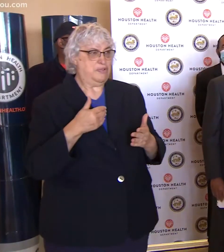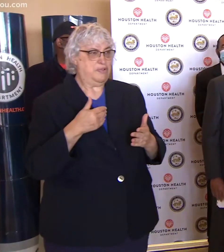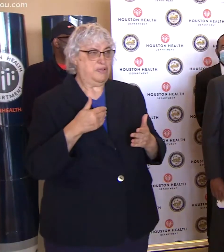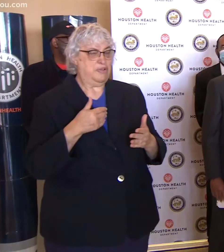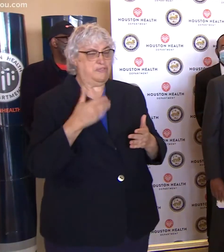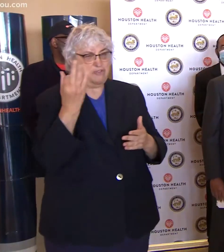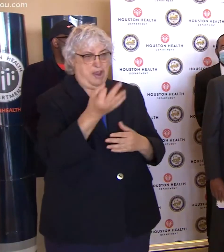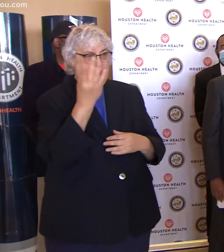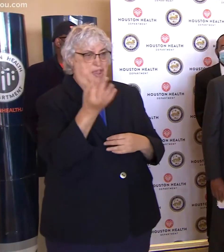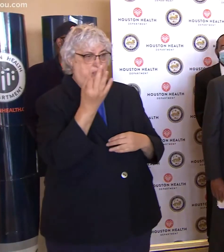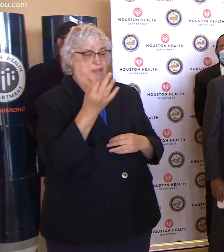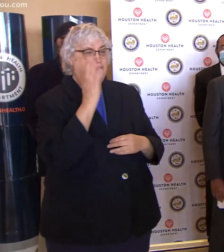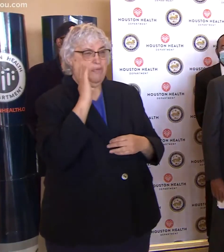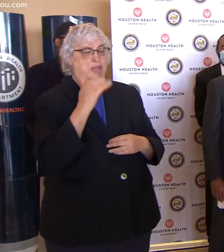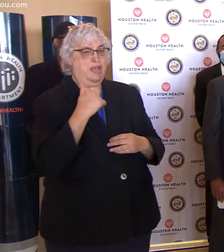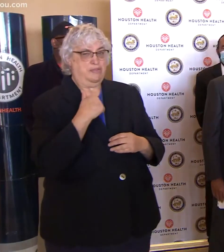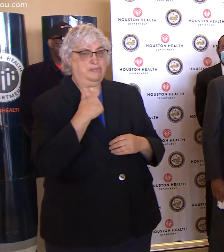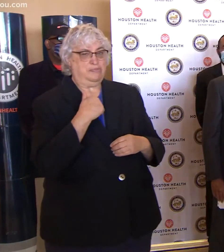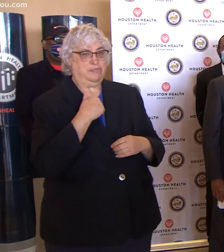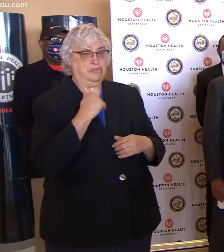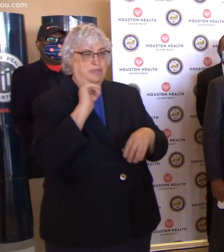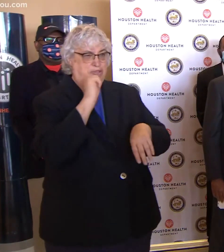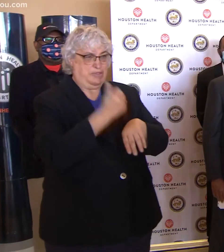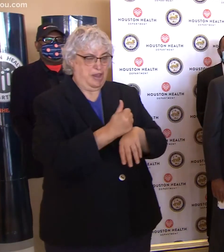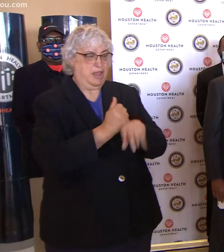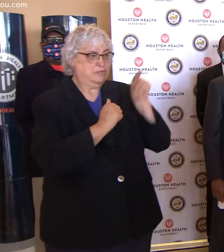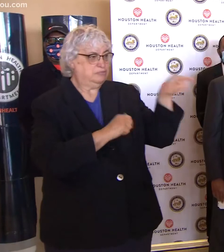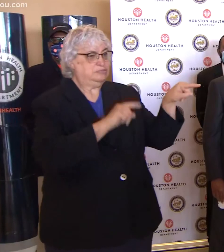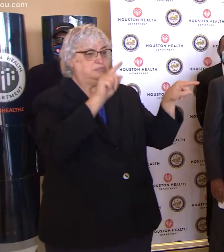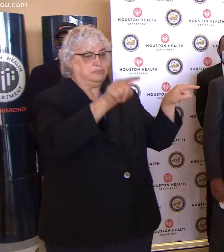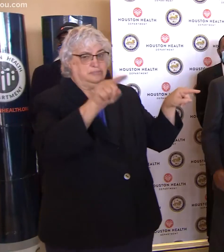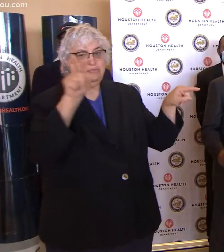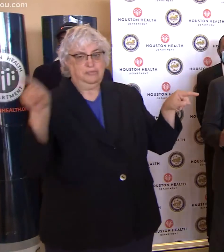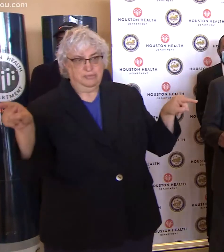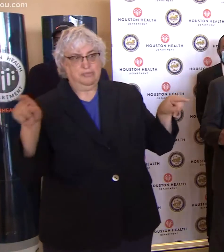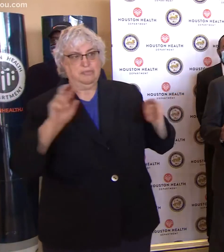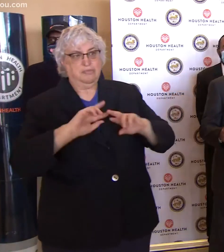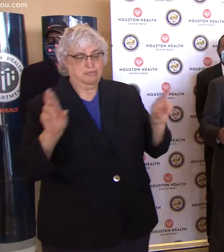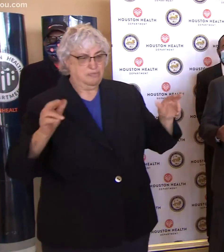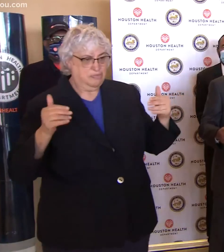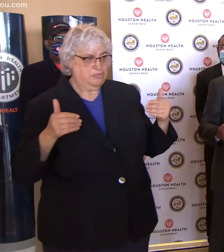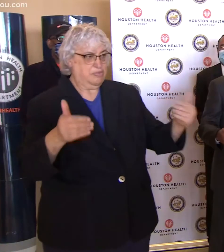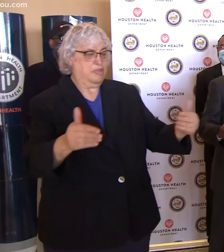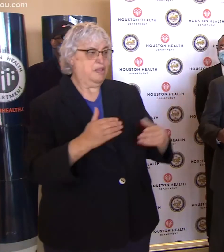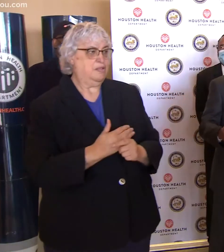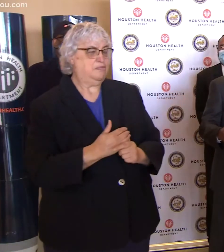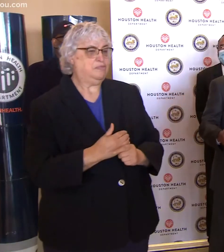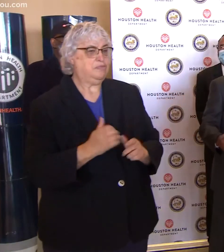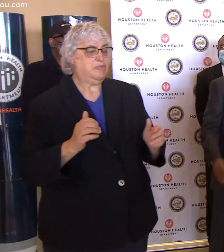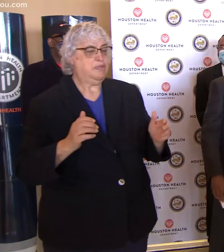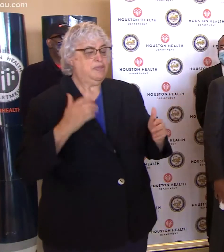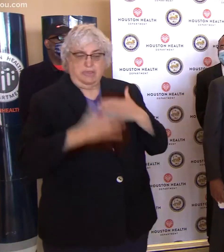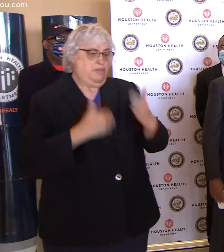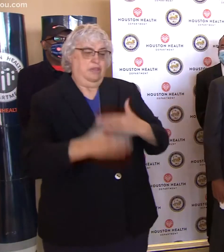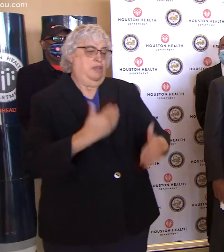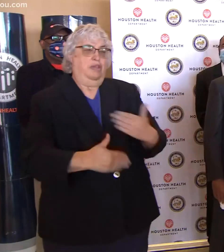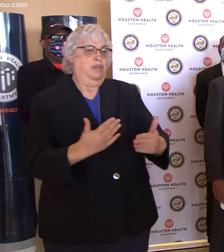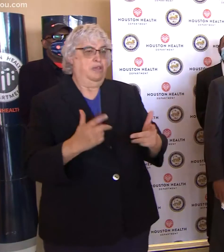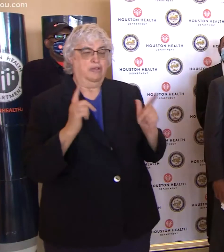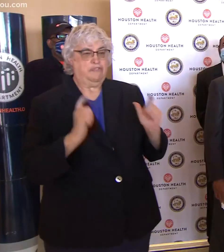week, we will have those sites set up and really move forward. We want to be as aggressive as we can